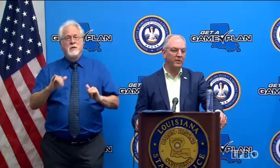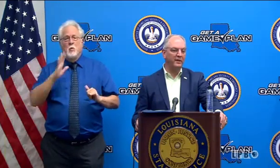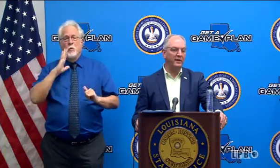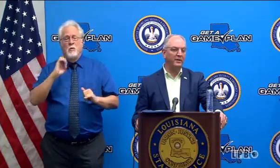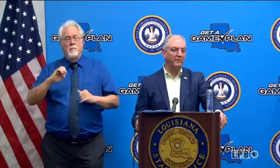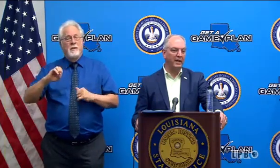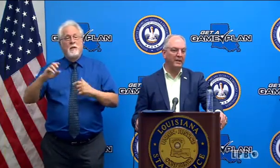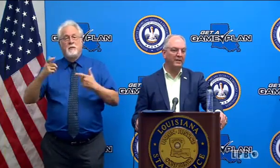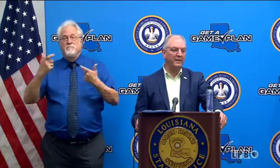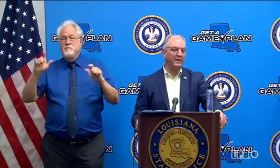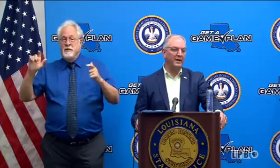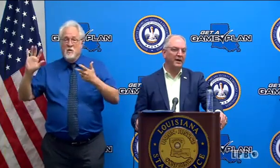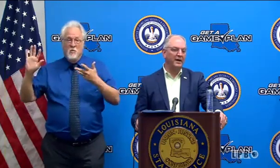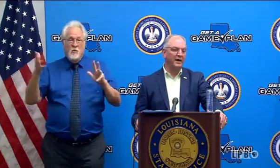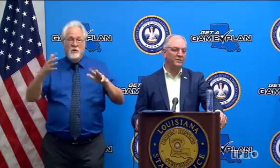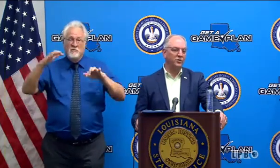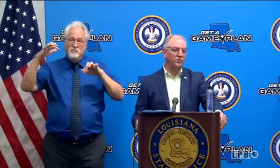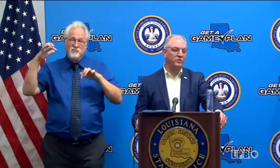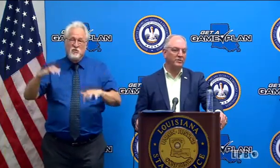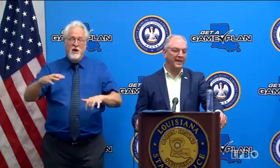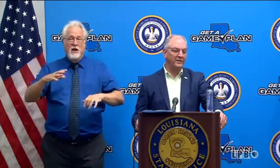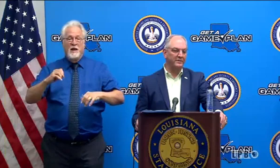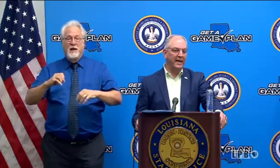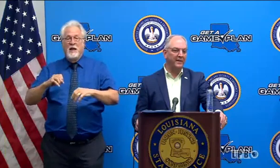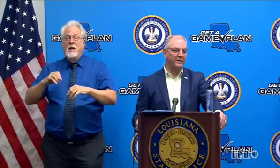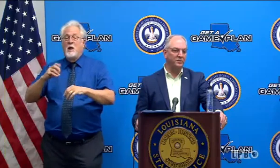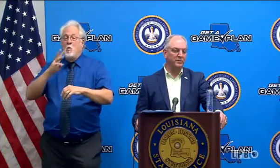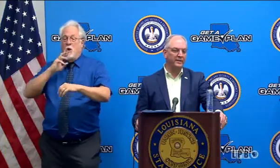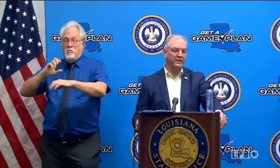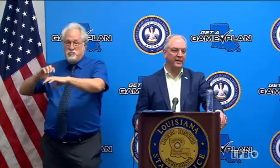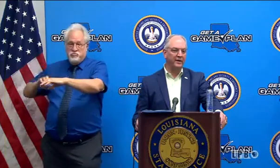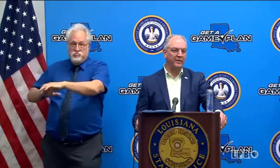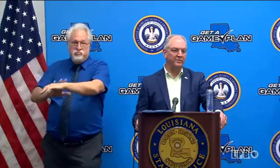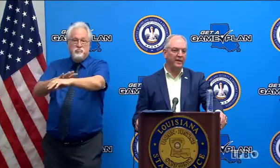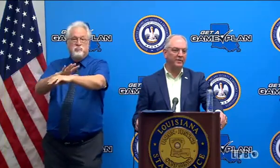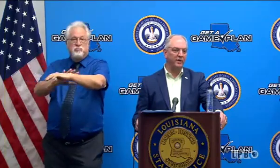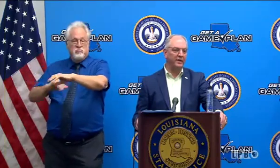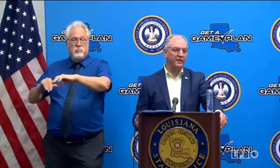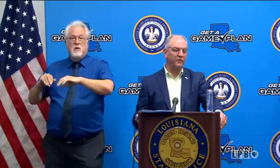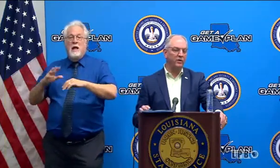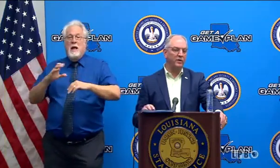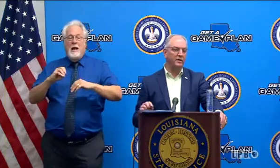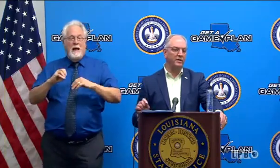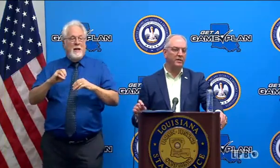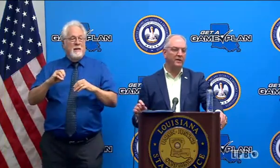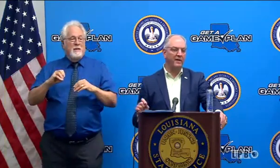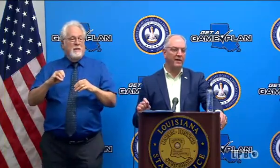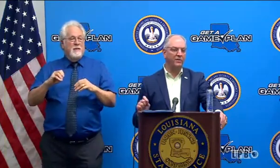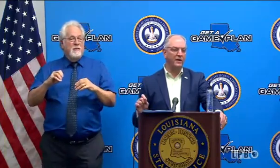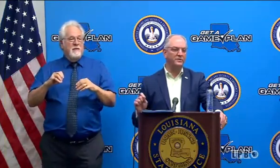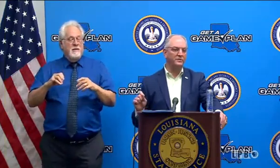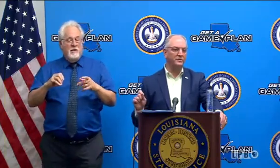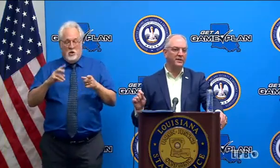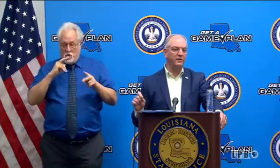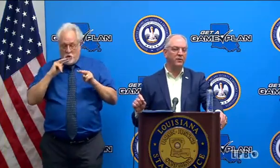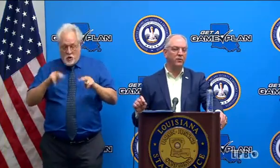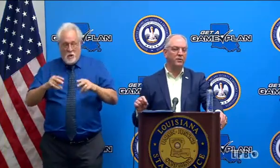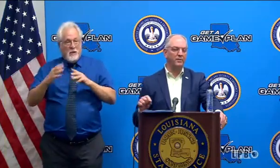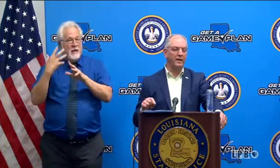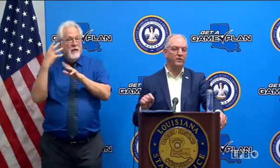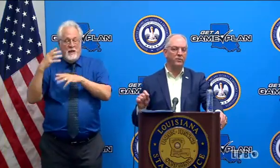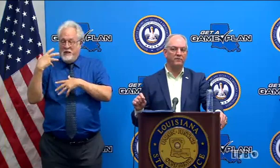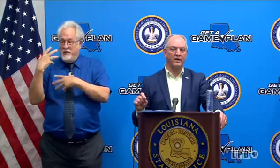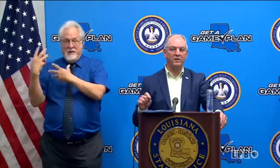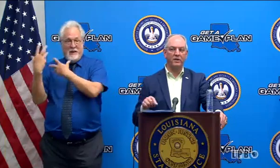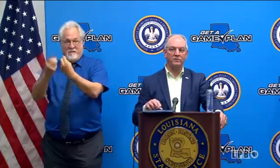tremendous wind and rain and storm surge outside of those protected areas. And really, if you look at the evacuations that have been